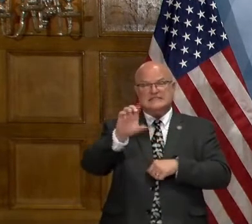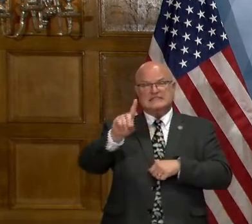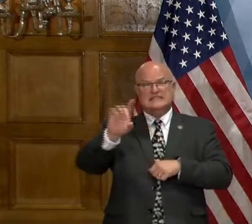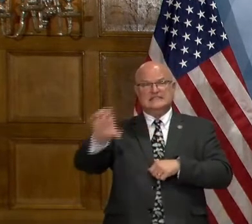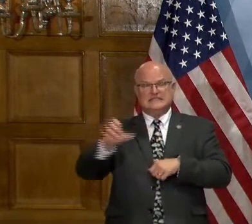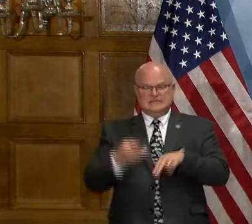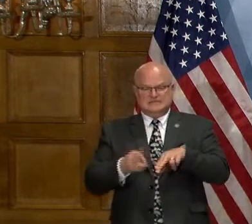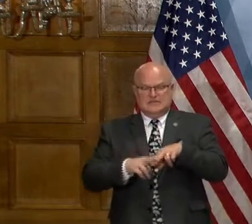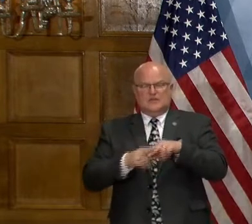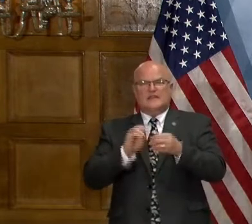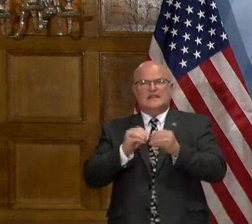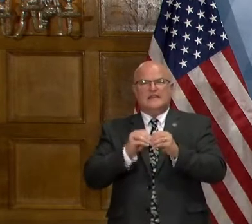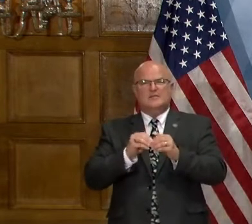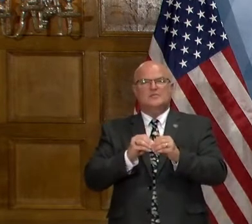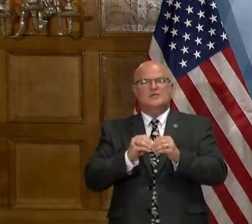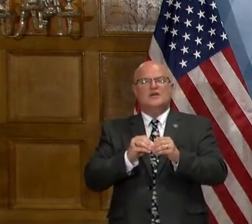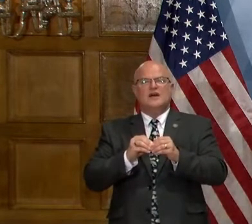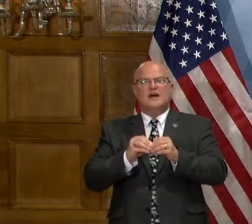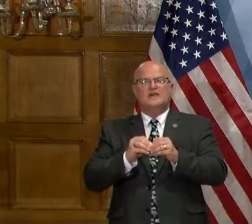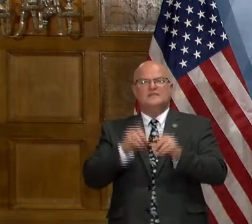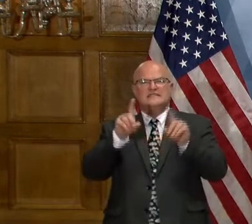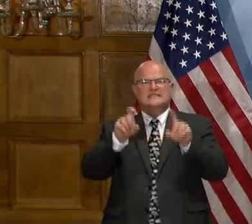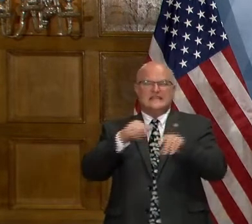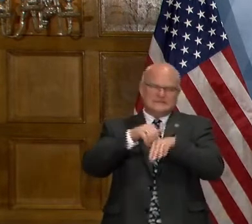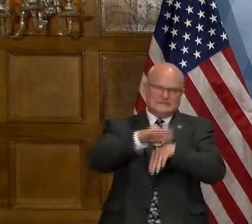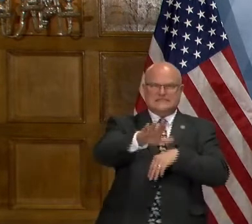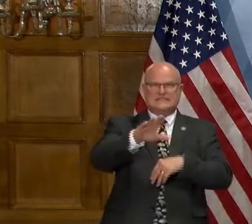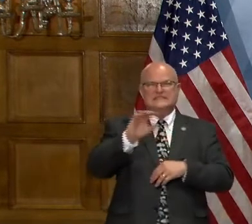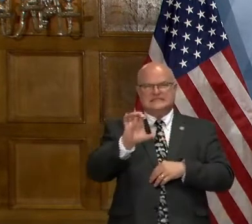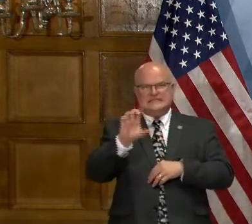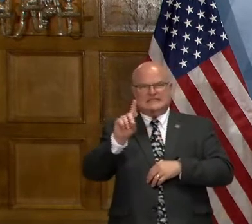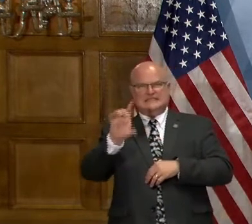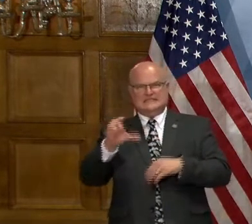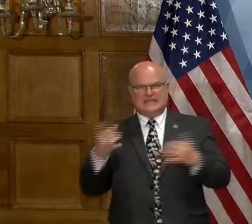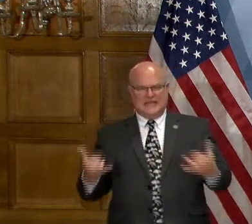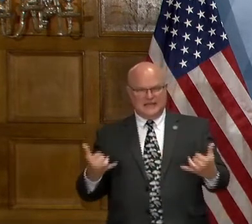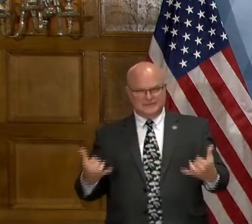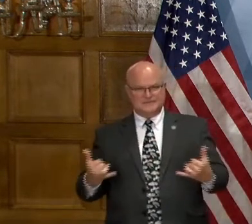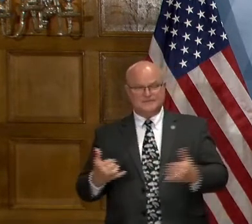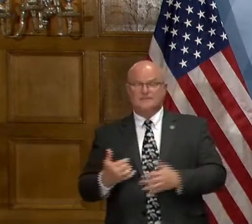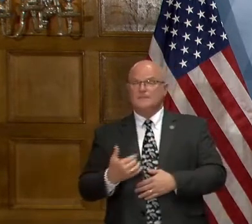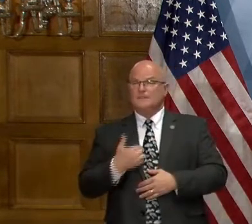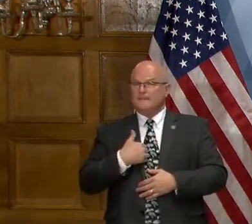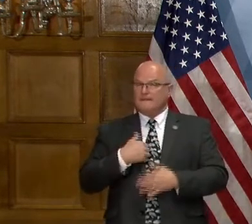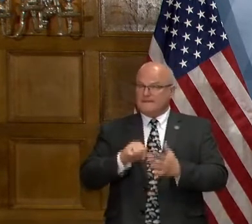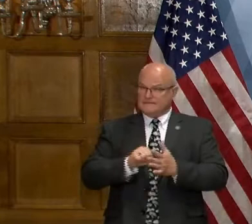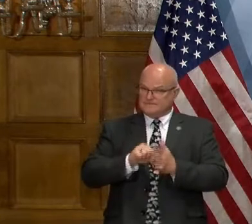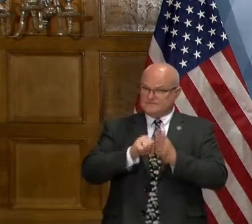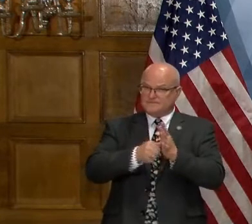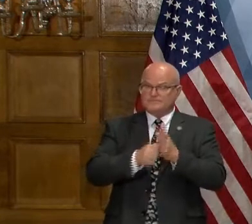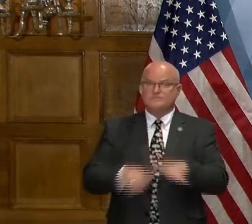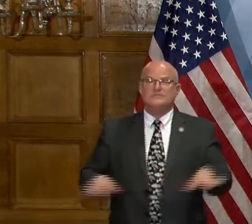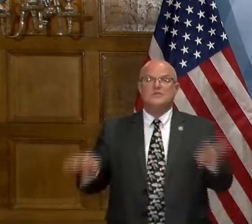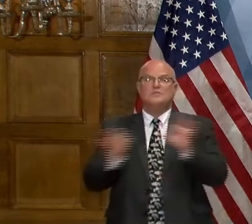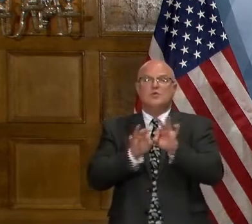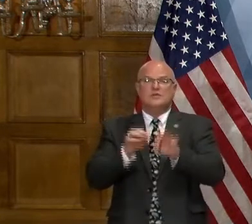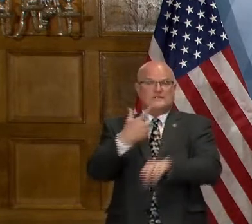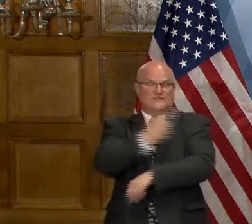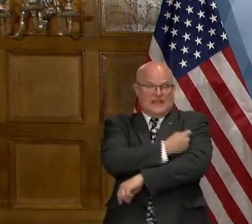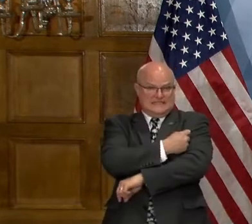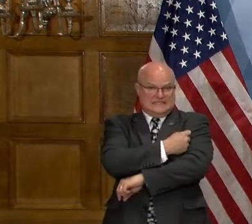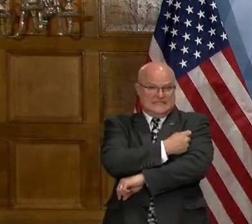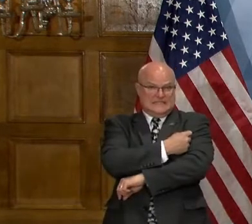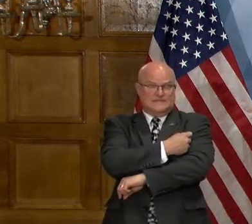We've increased the number of isolates being sent and sequenced. Again, I want to stress the importance of getting your